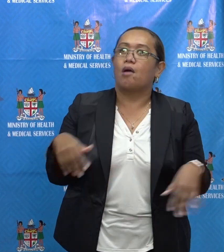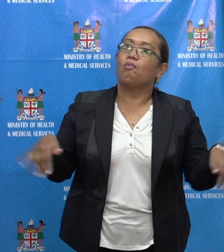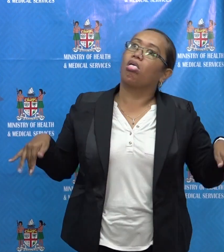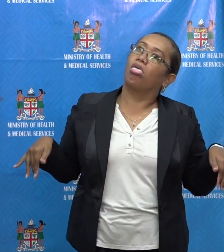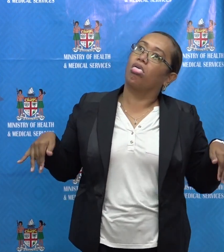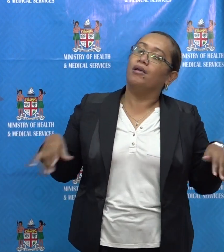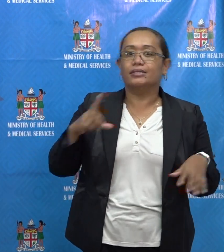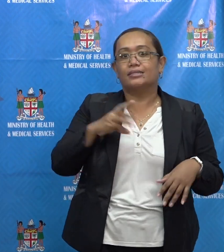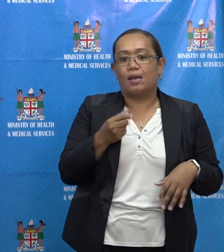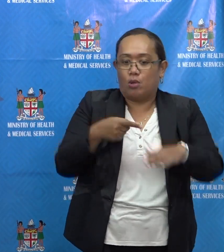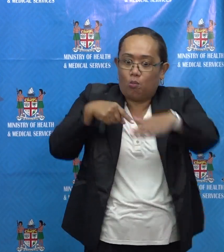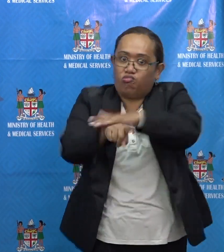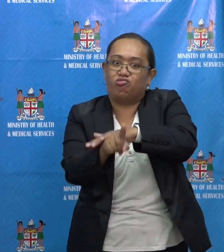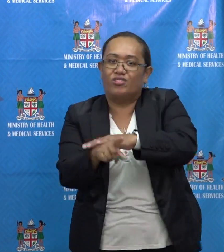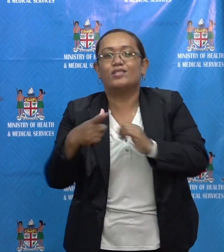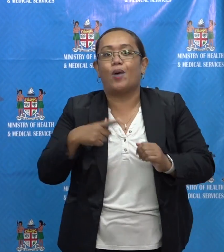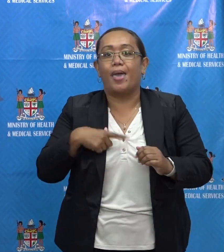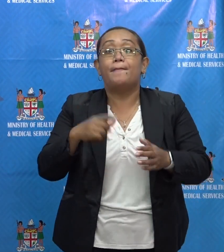some run.